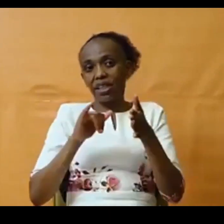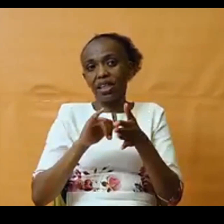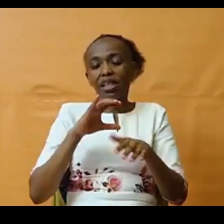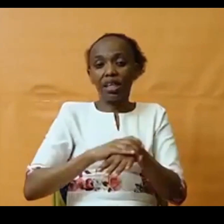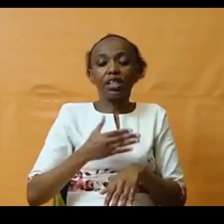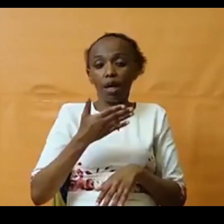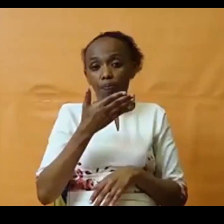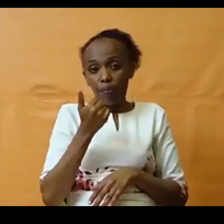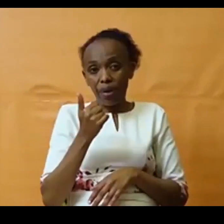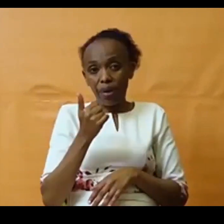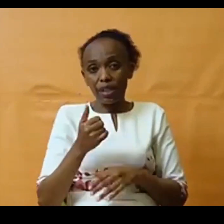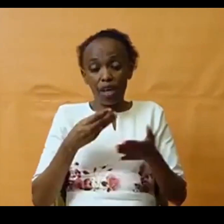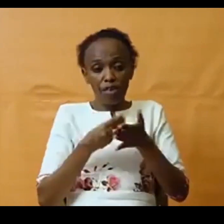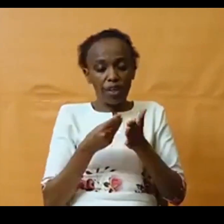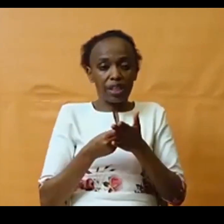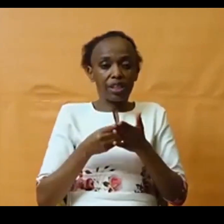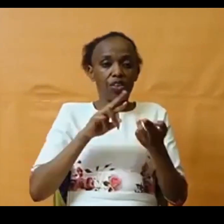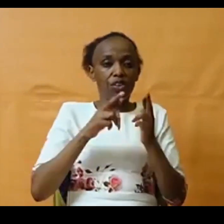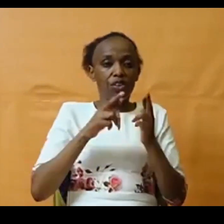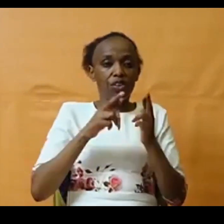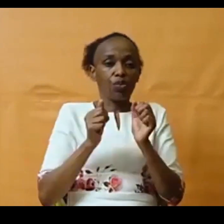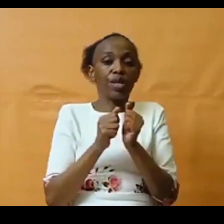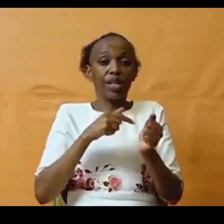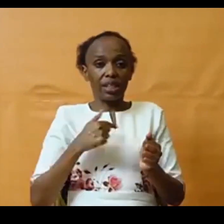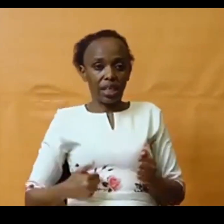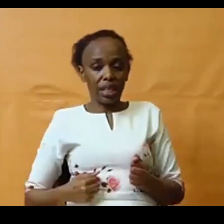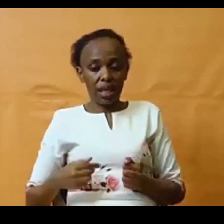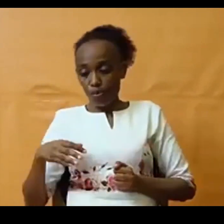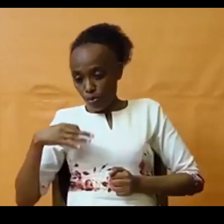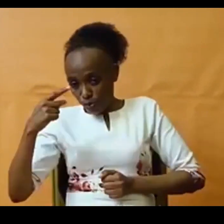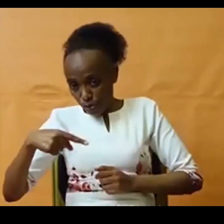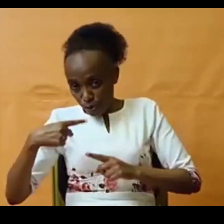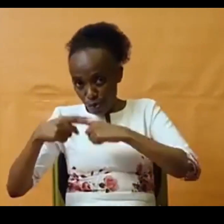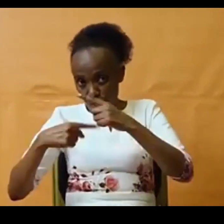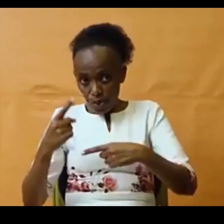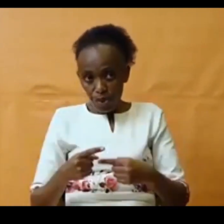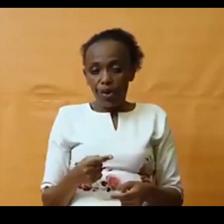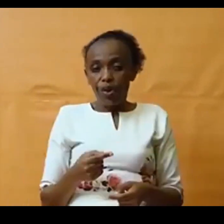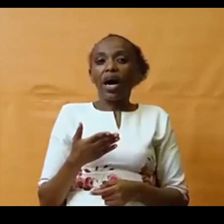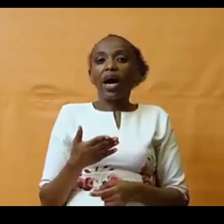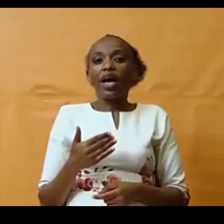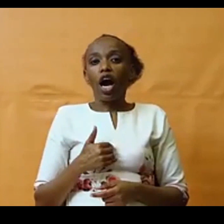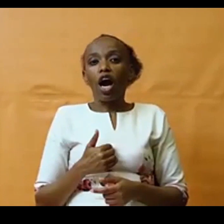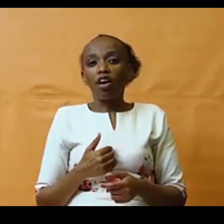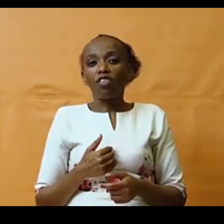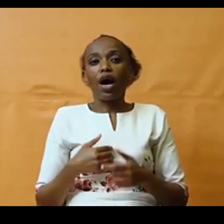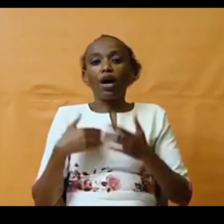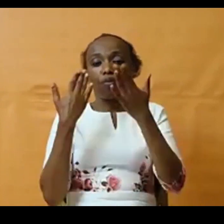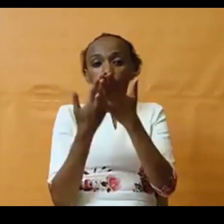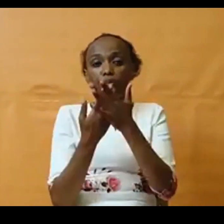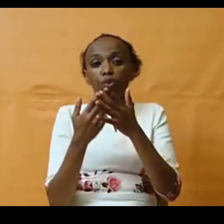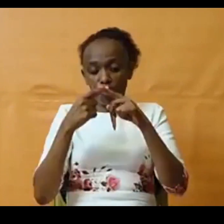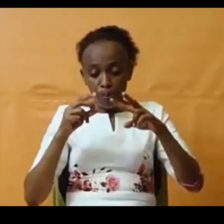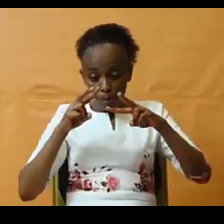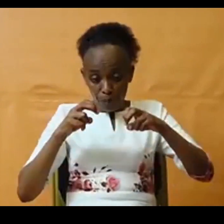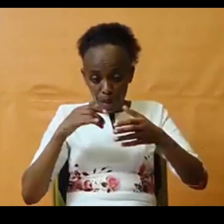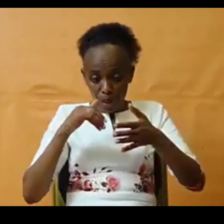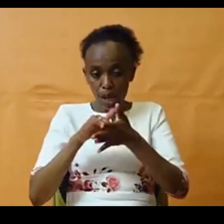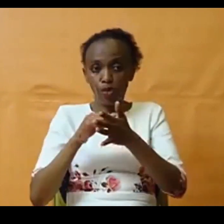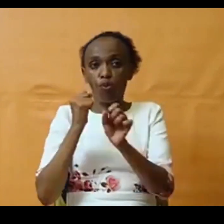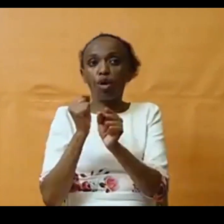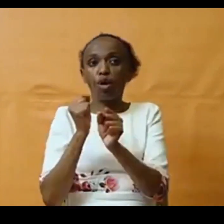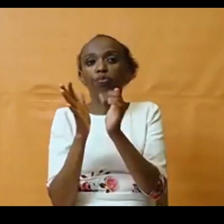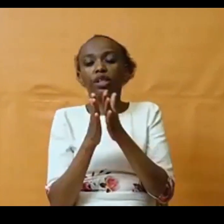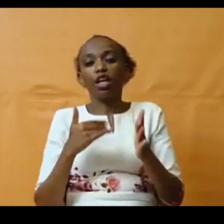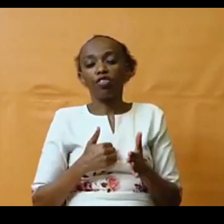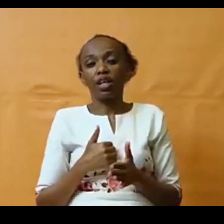relationship with China going forward? I have three particular proposals from the analysis that my colleagues have done. First